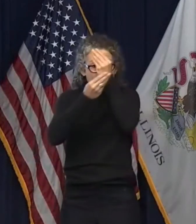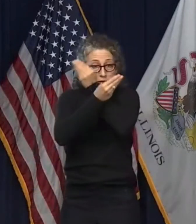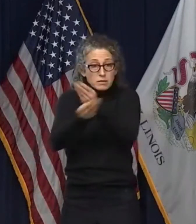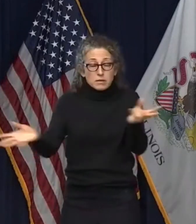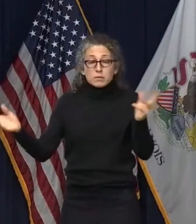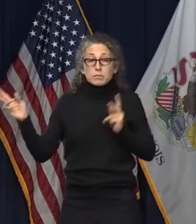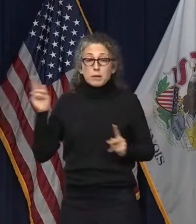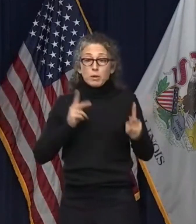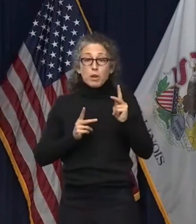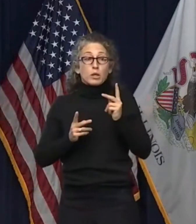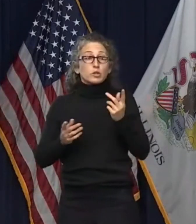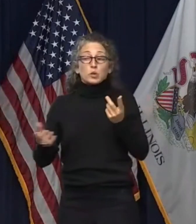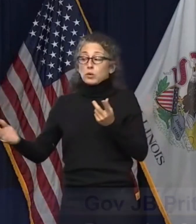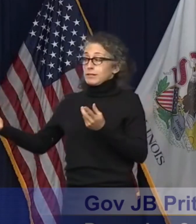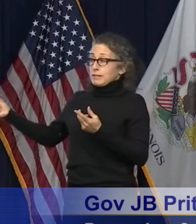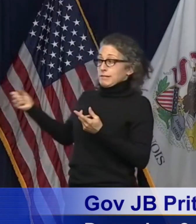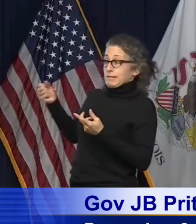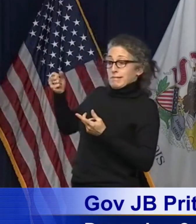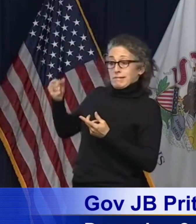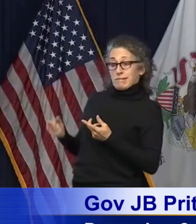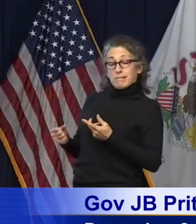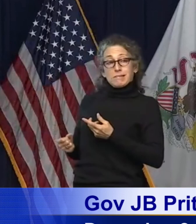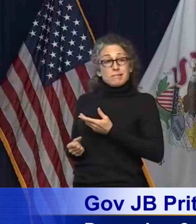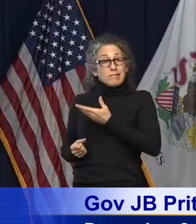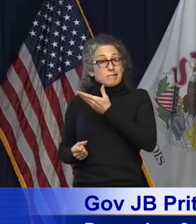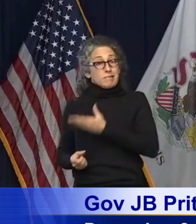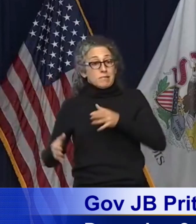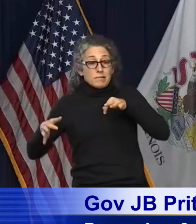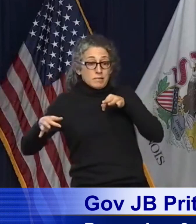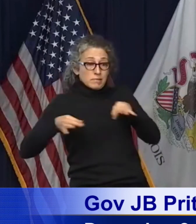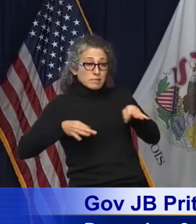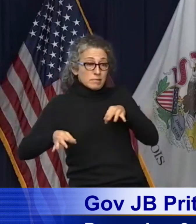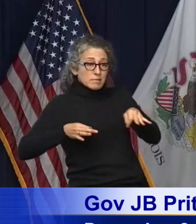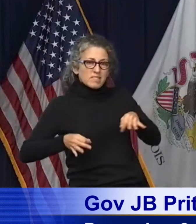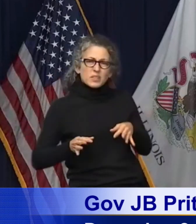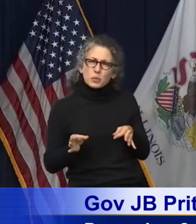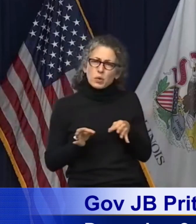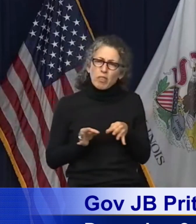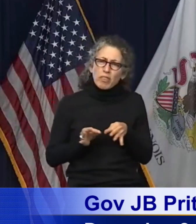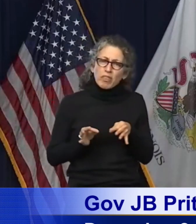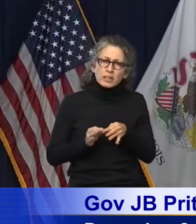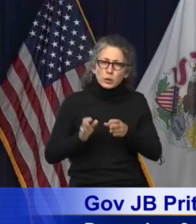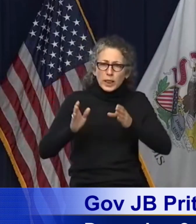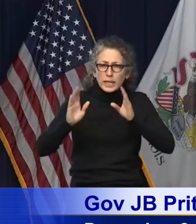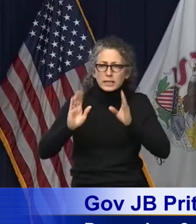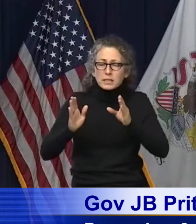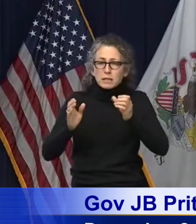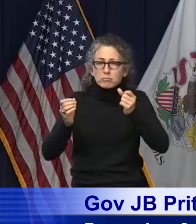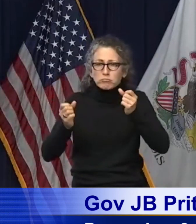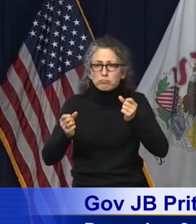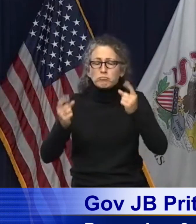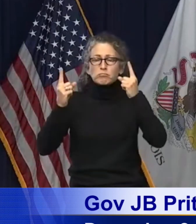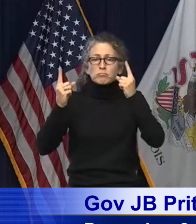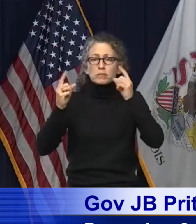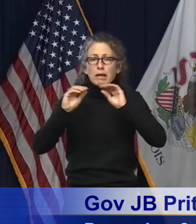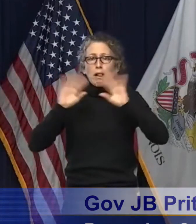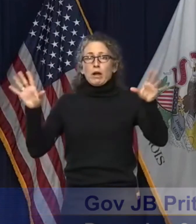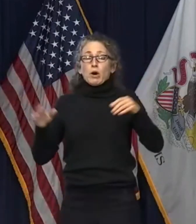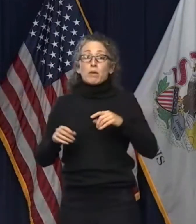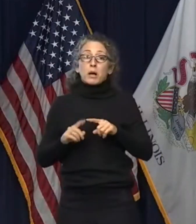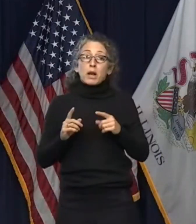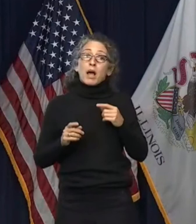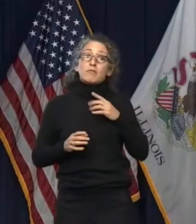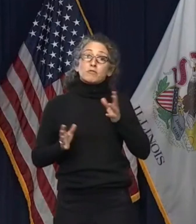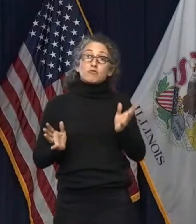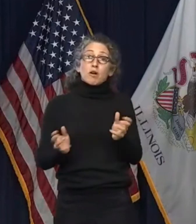put people up here who, we think are worthwhile to listen to. And I've talked with various leaders around